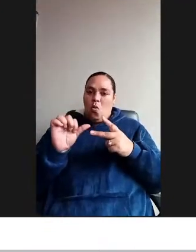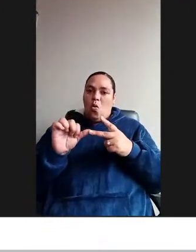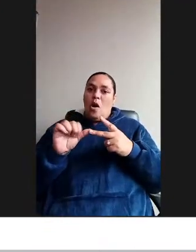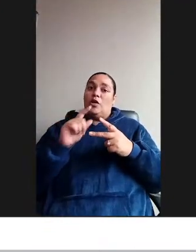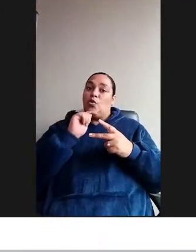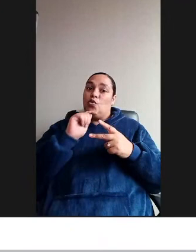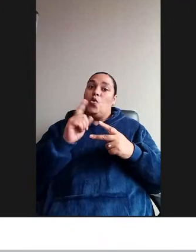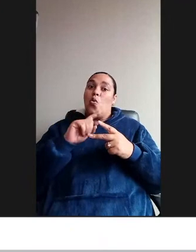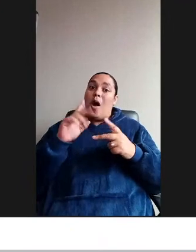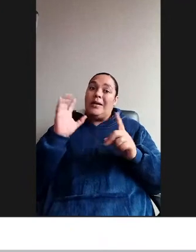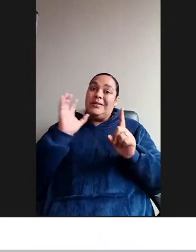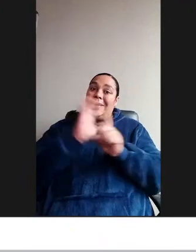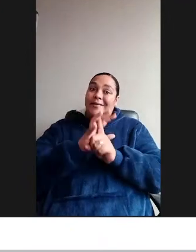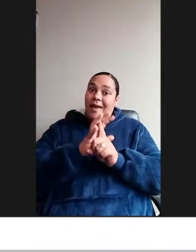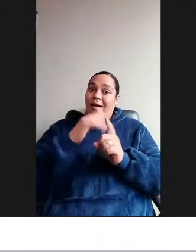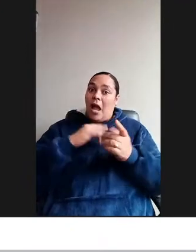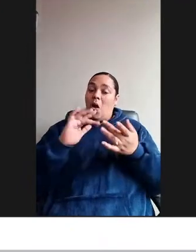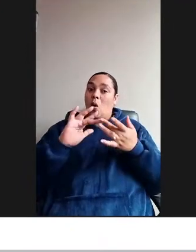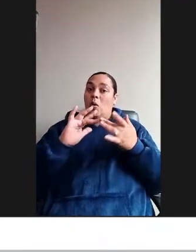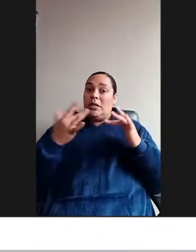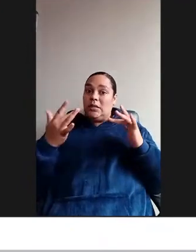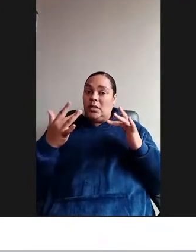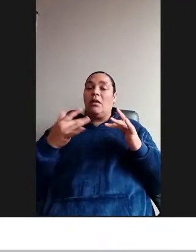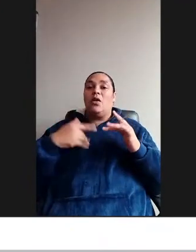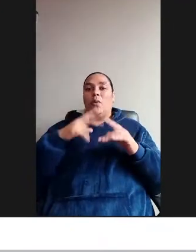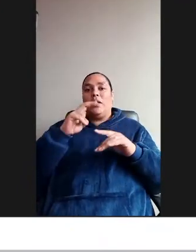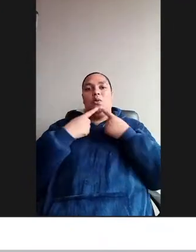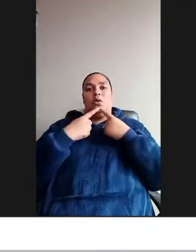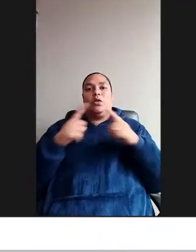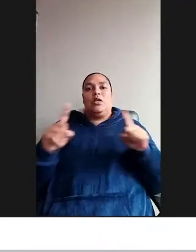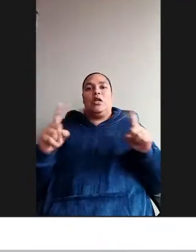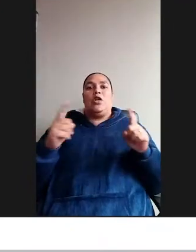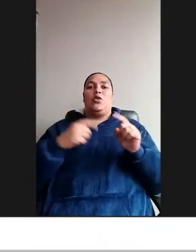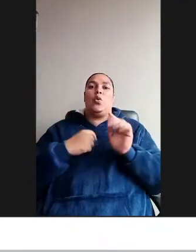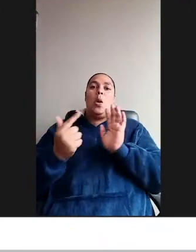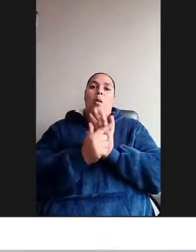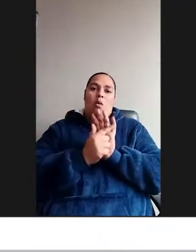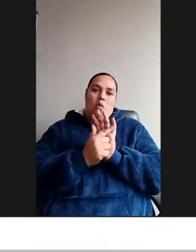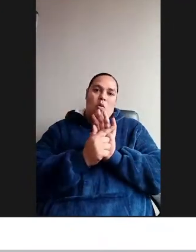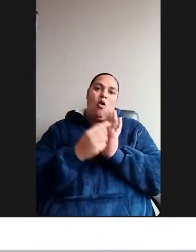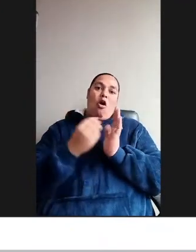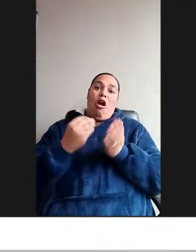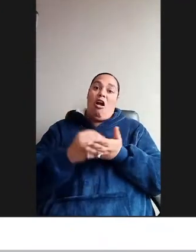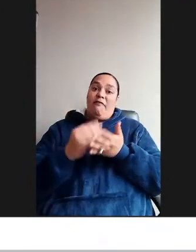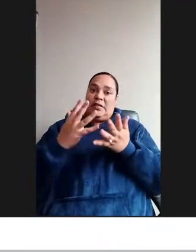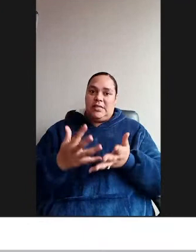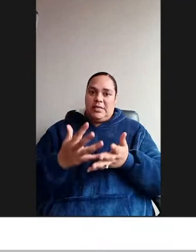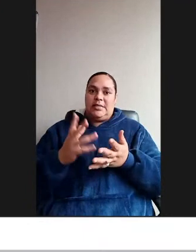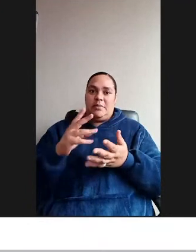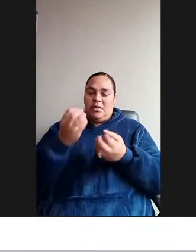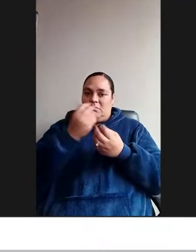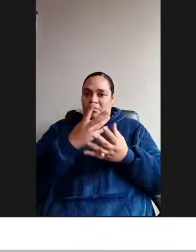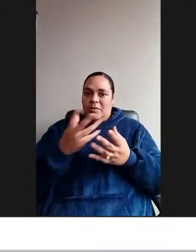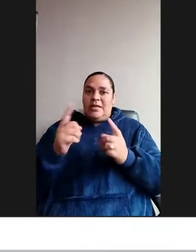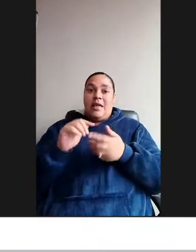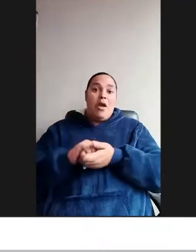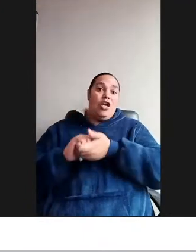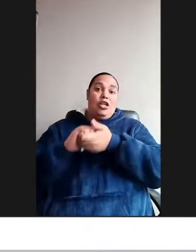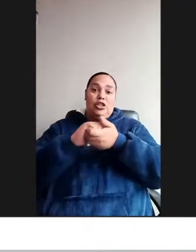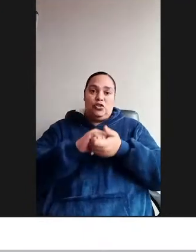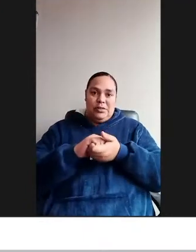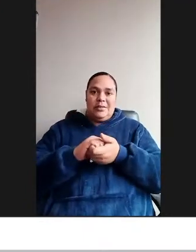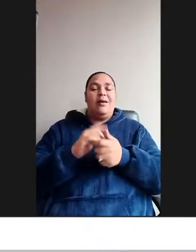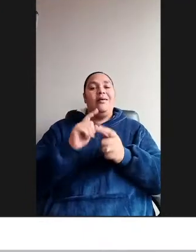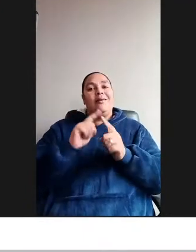we've had to disclose to law enforcement officers and agencies. And those